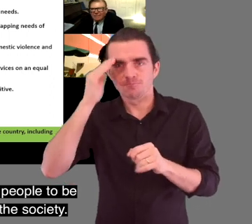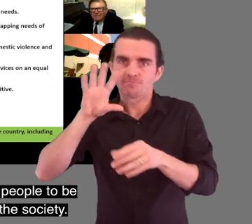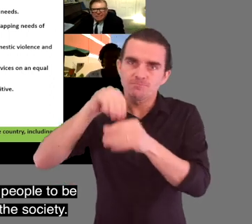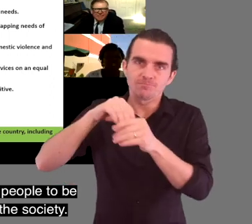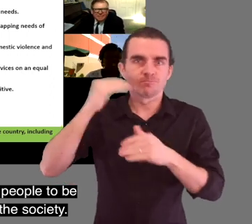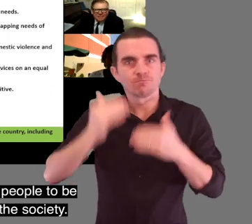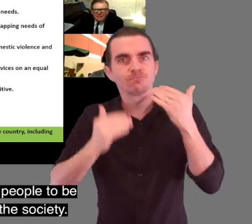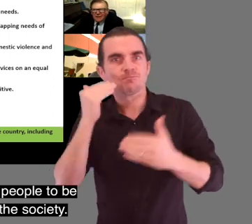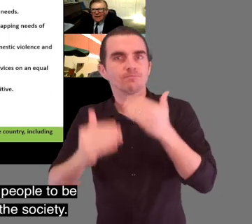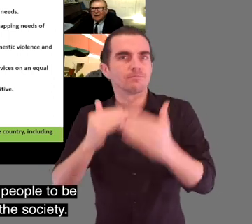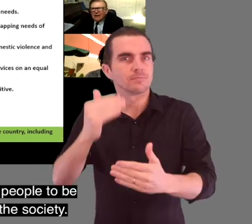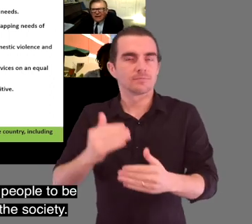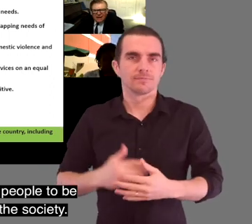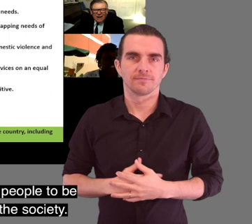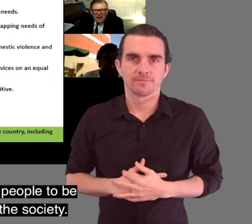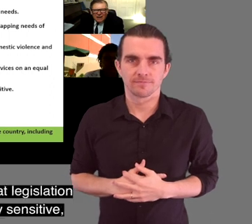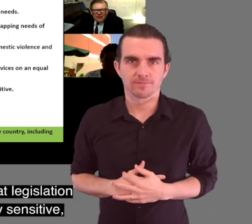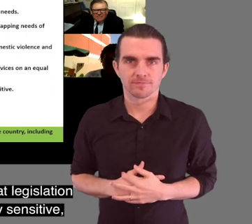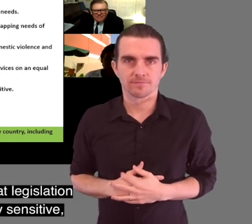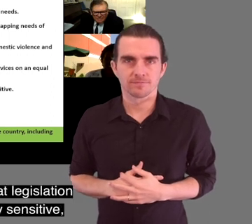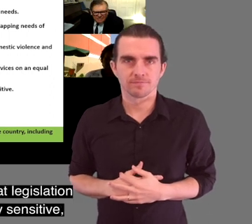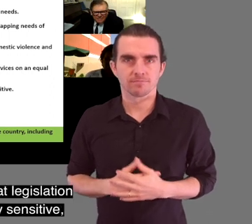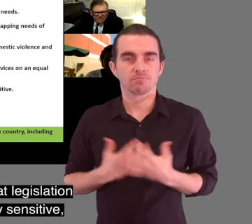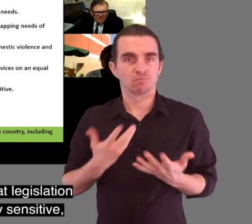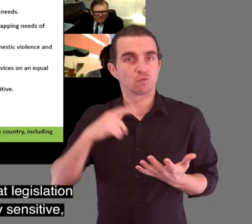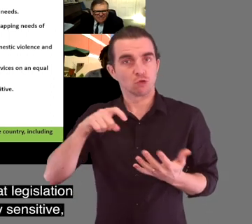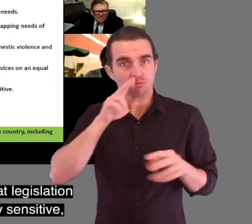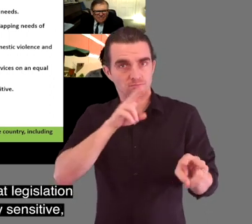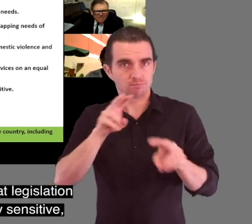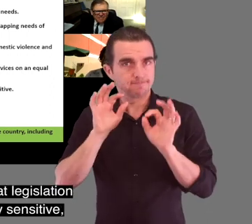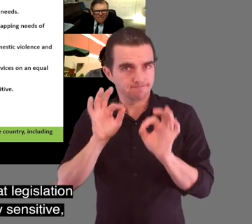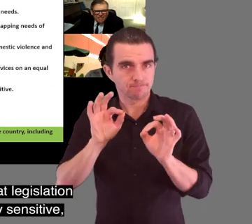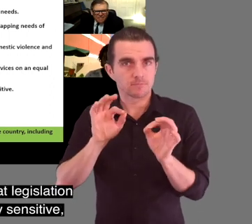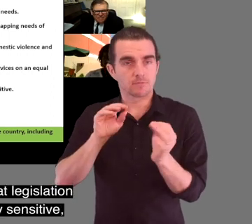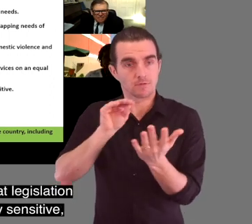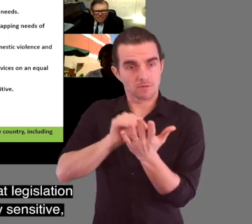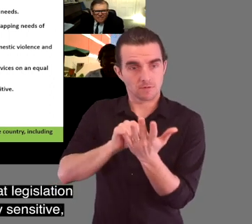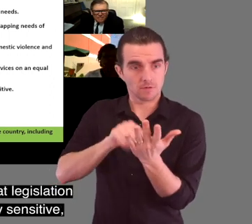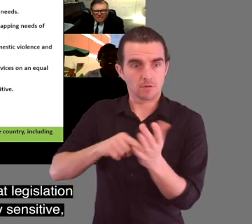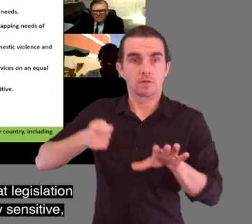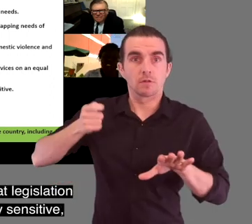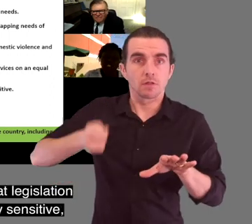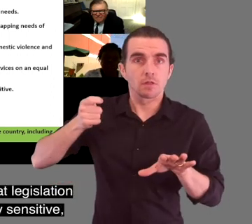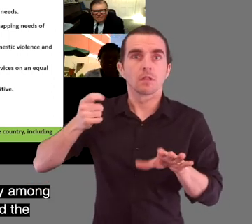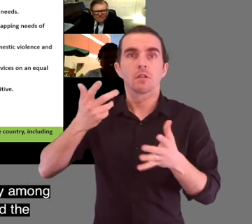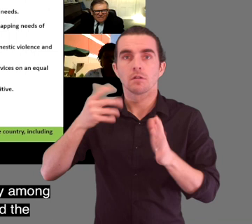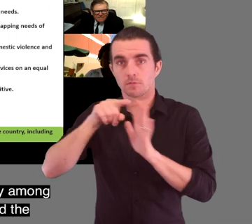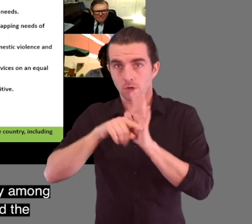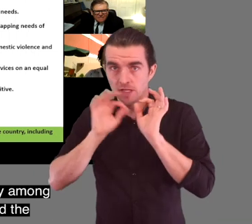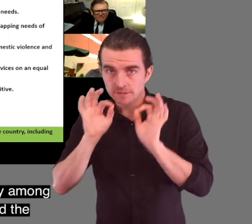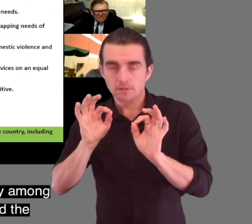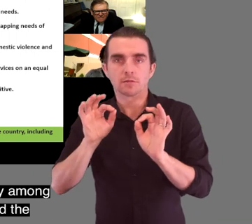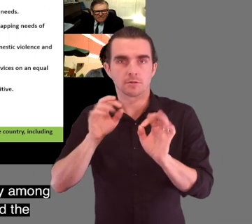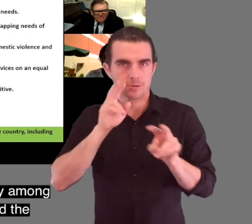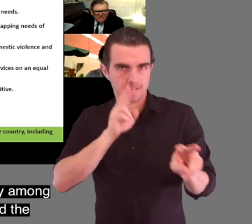fit and function in the society. We should also ensure that legislation and policies are disability sensitive and